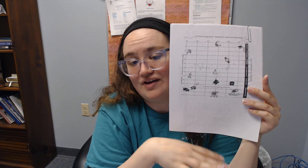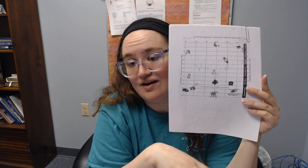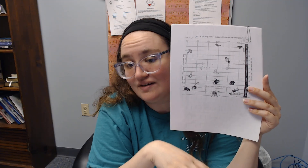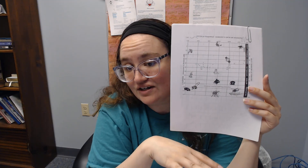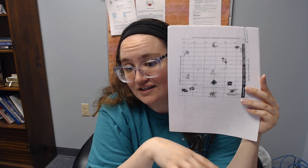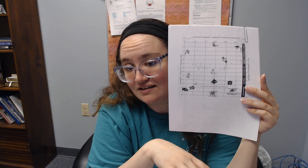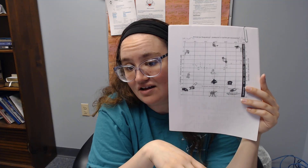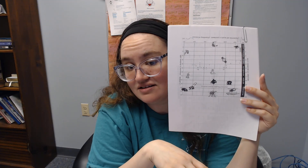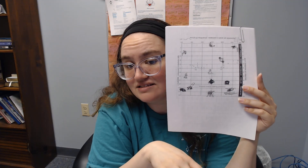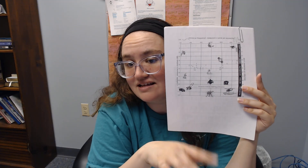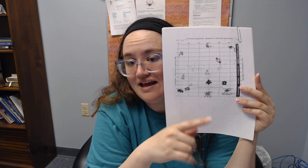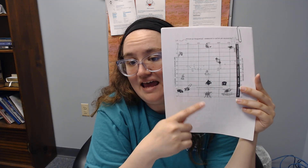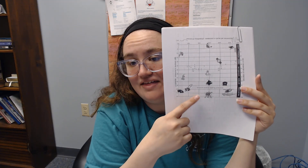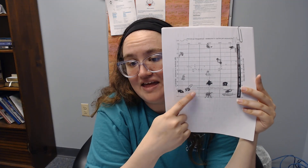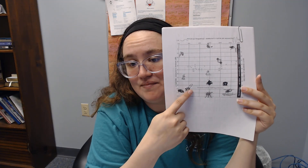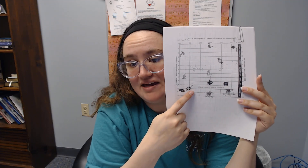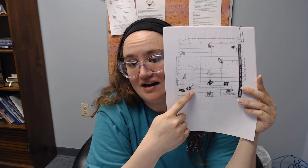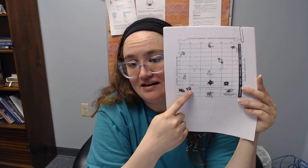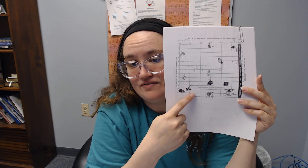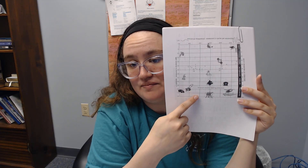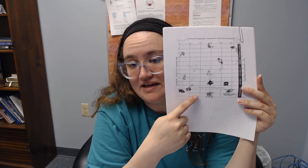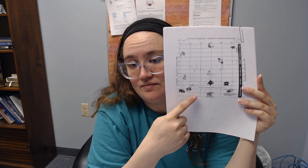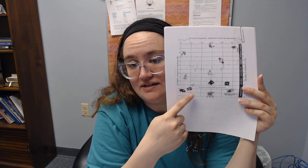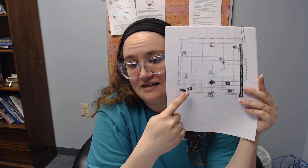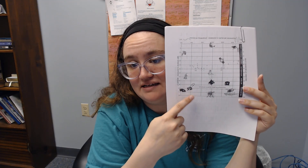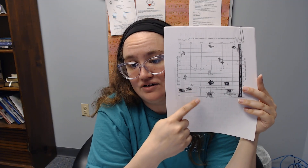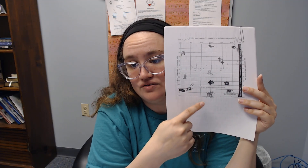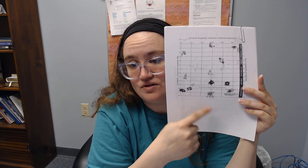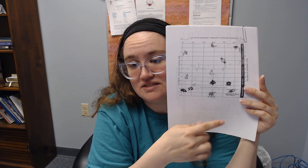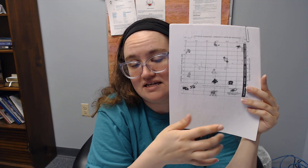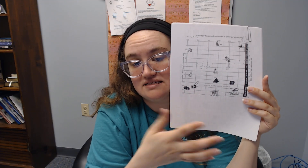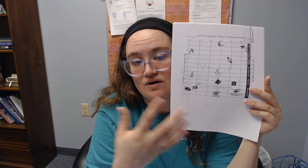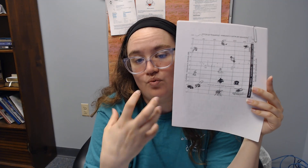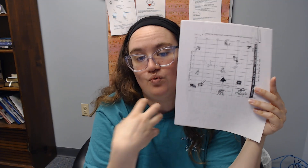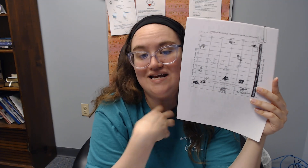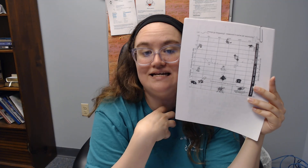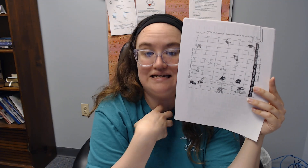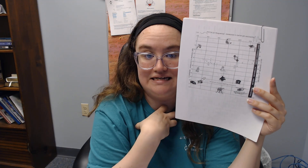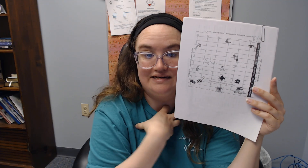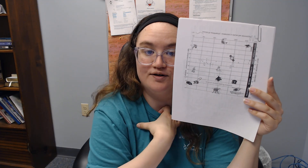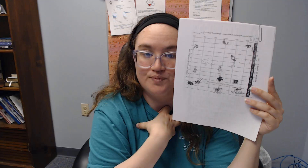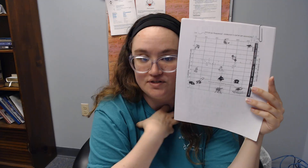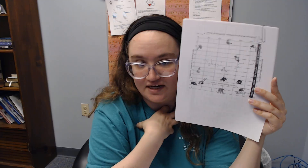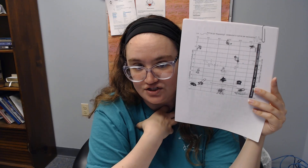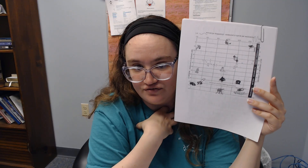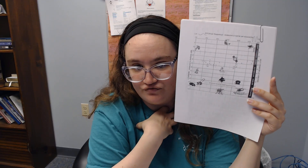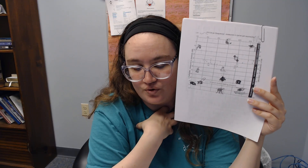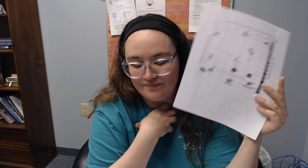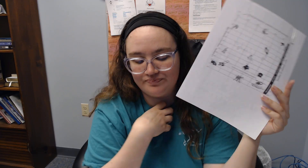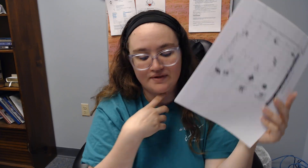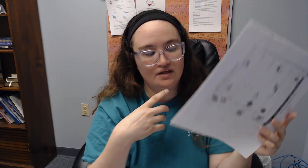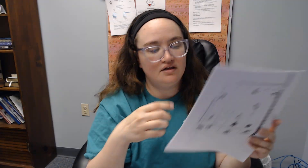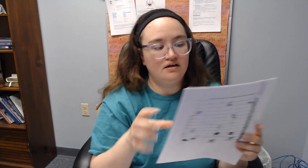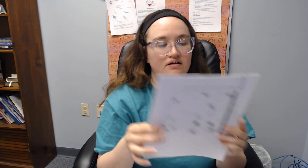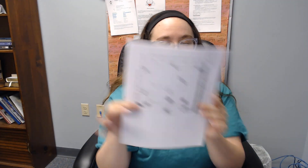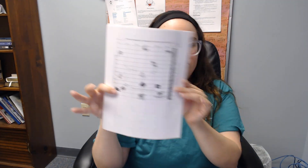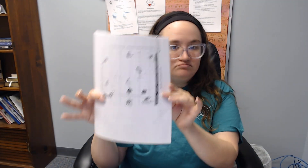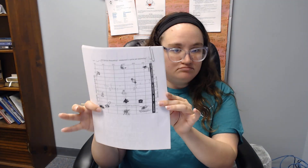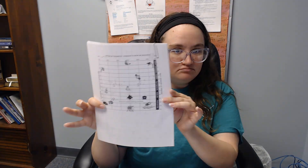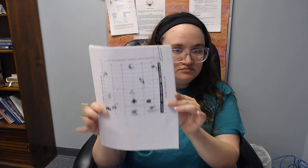profound hearing loss, and they may not even be able to hear those things that we need ear protection for. So